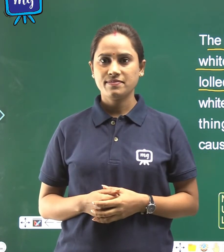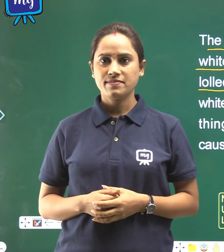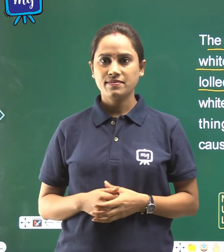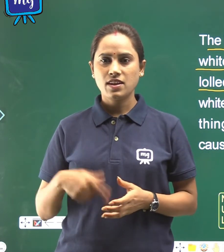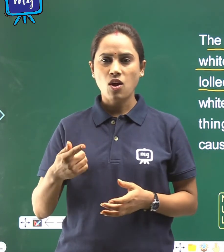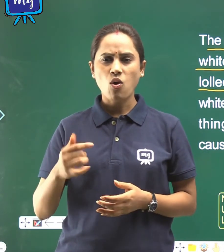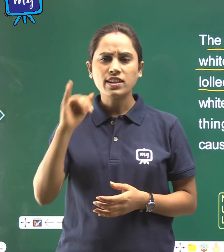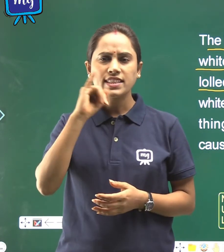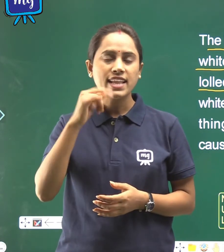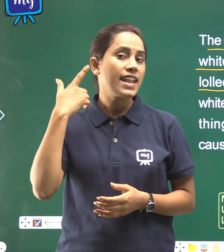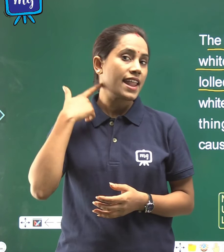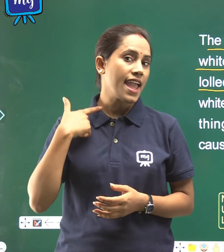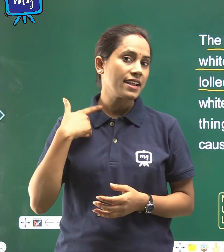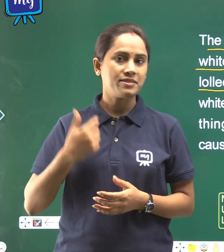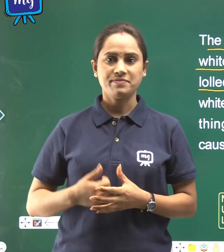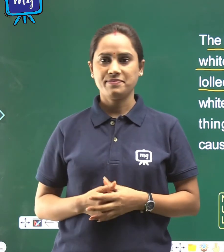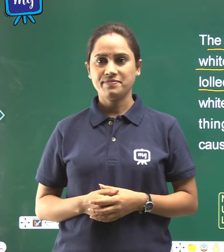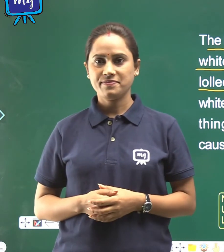on thin neck.